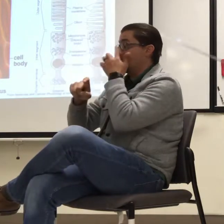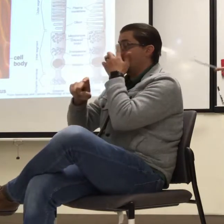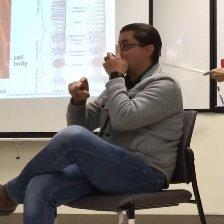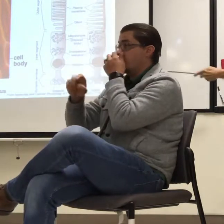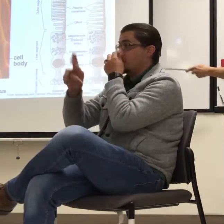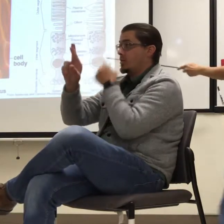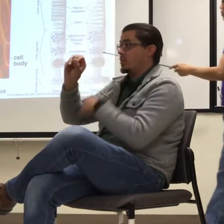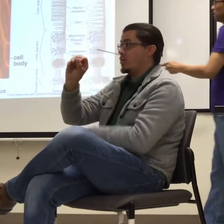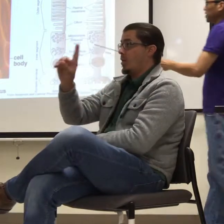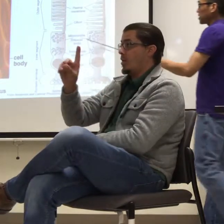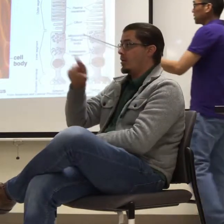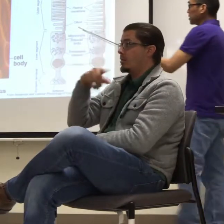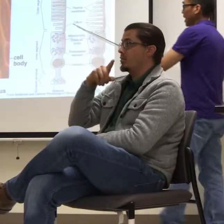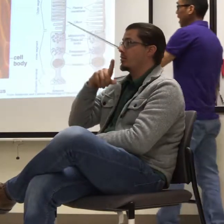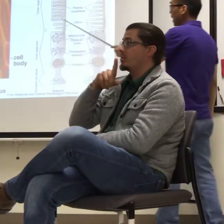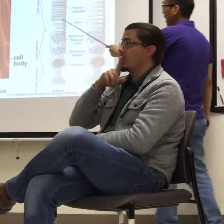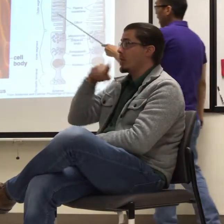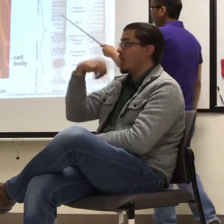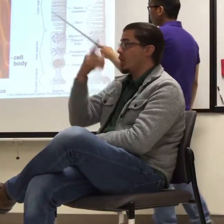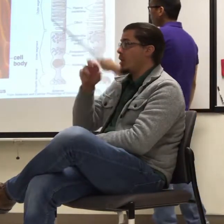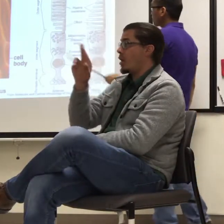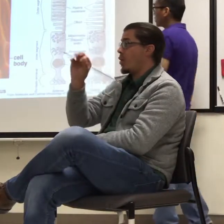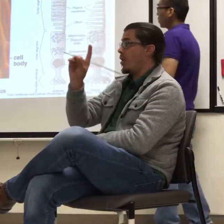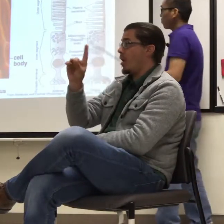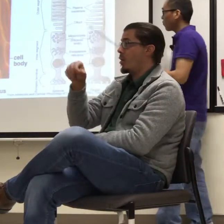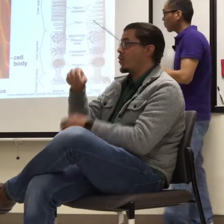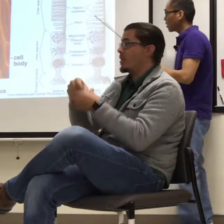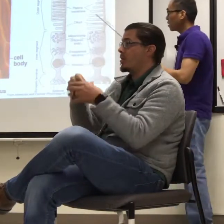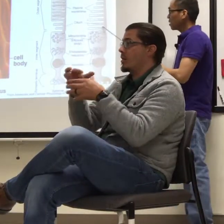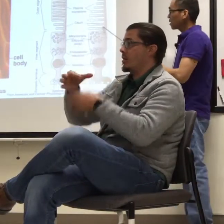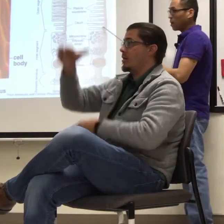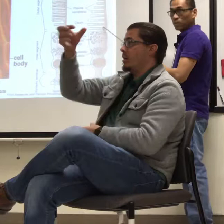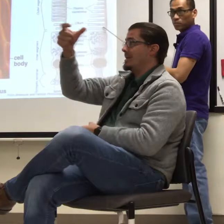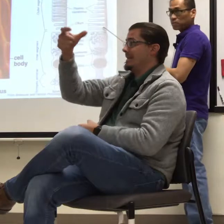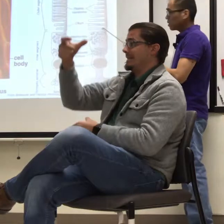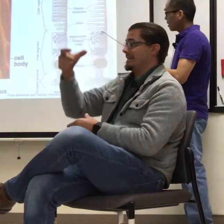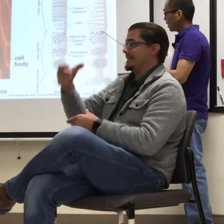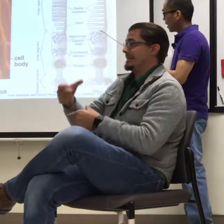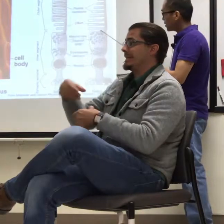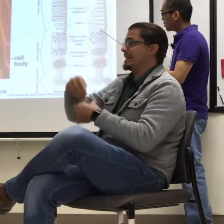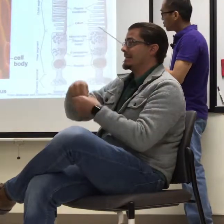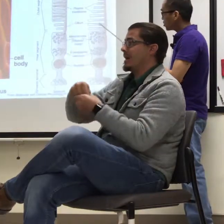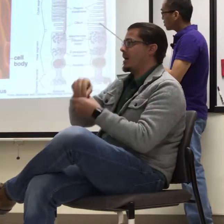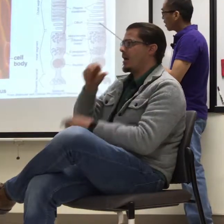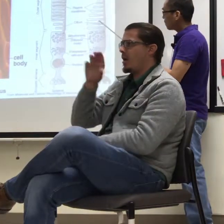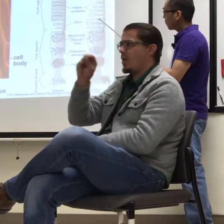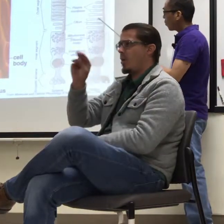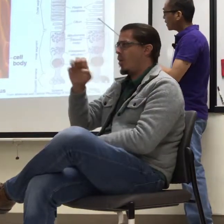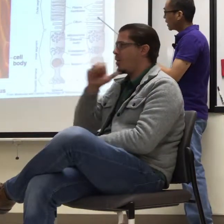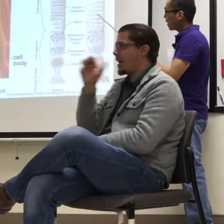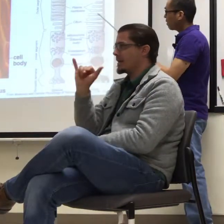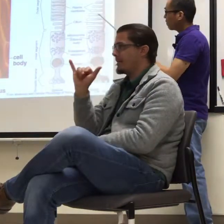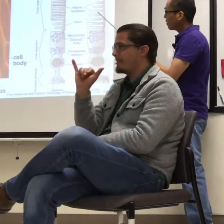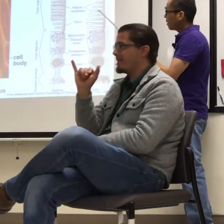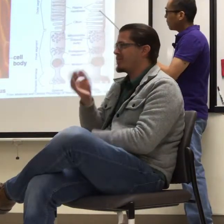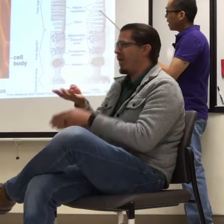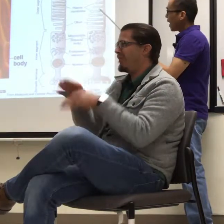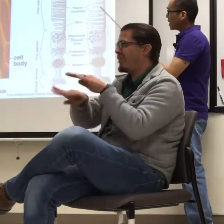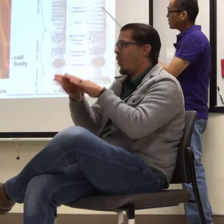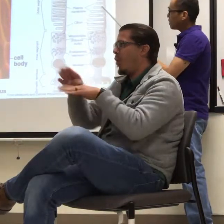A rod is a true rod with discs inside. However, not so for the cones. It's just a folding